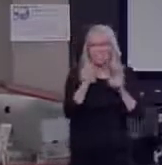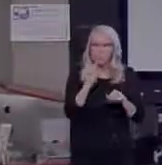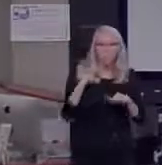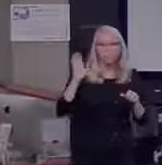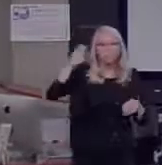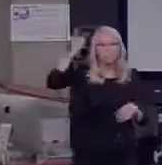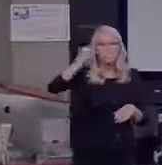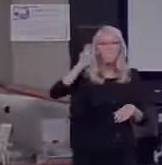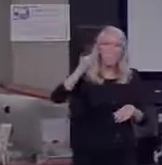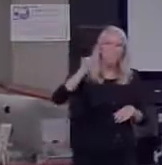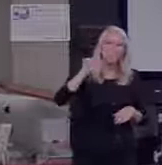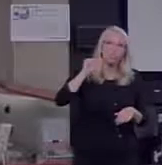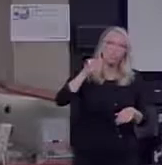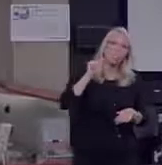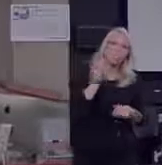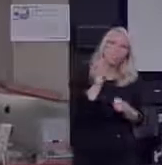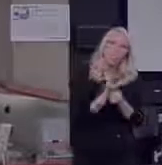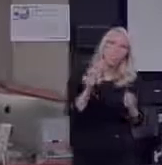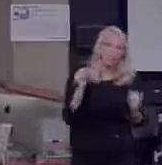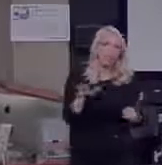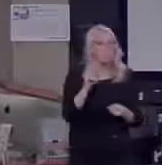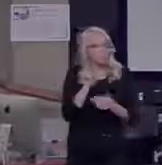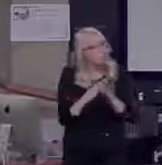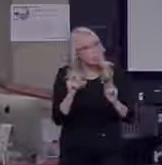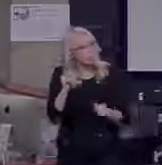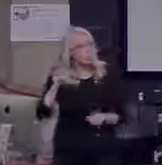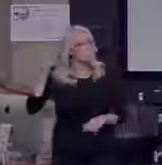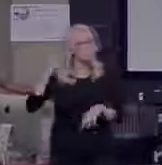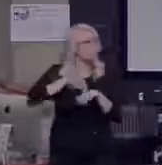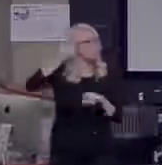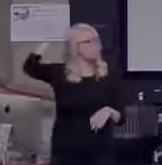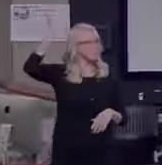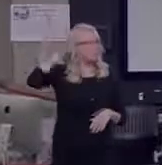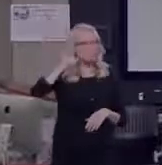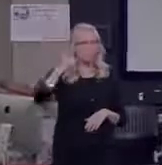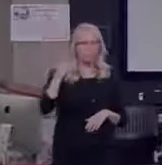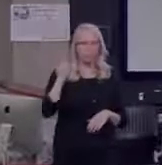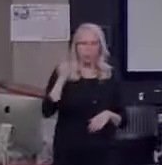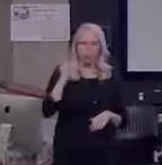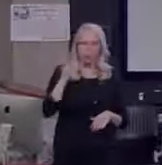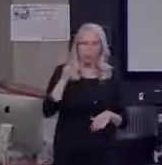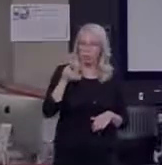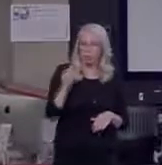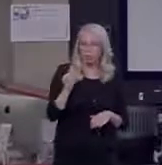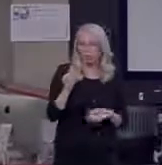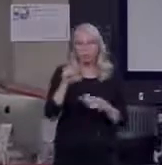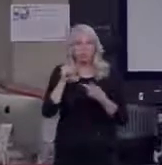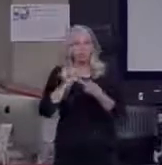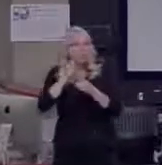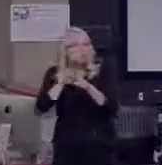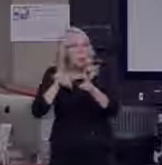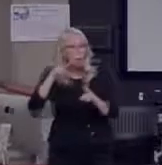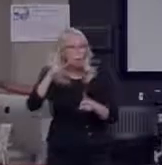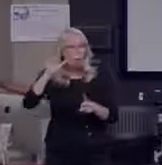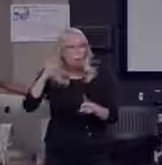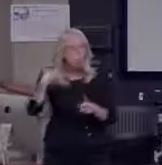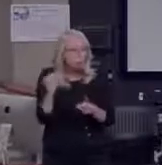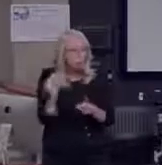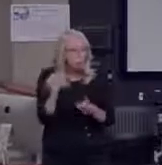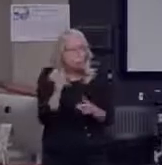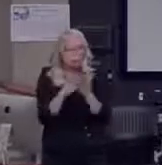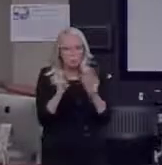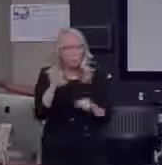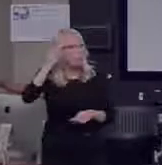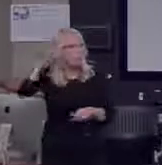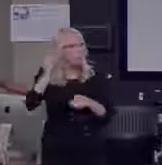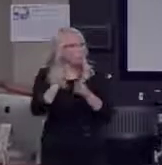Talks. Well, not everyone can, but some people can. Blogs, you can write books. We have to figure out how